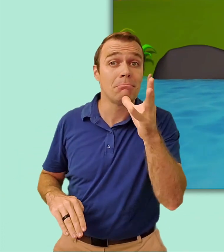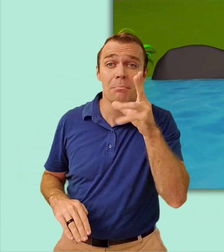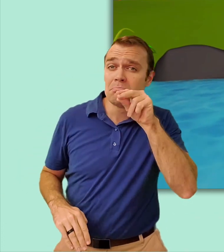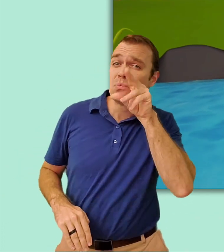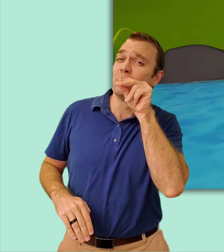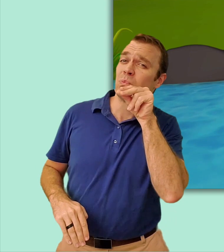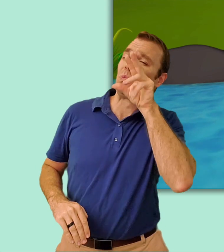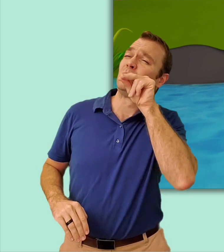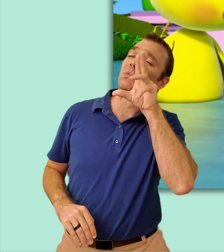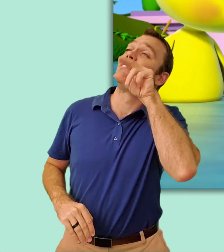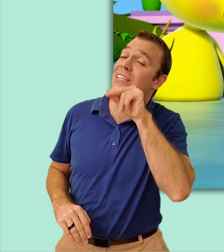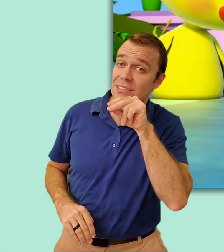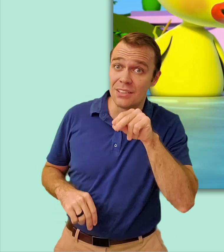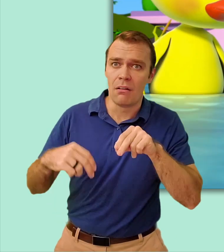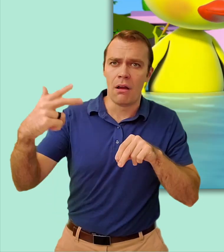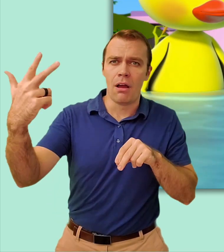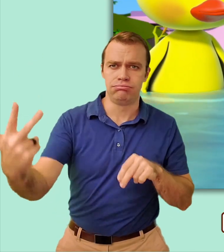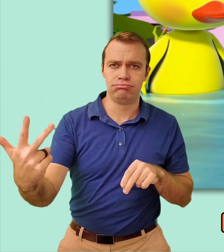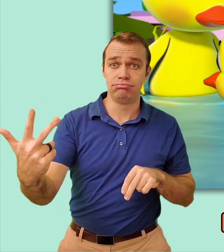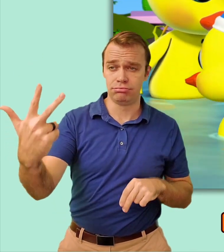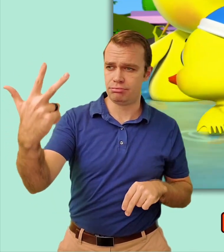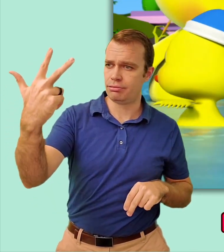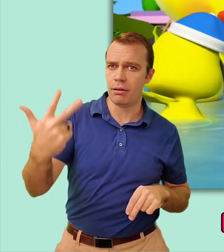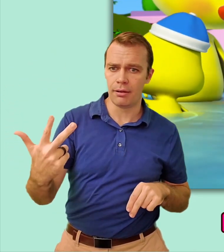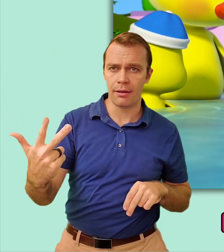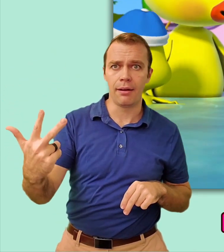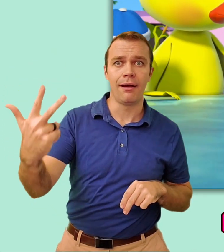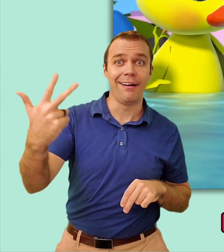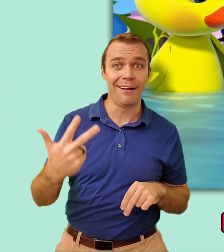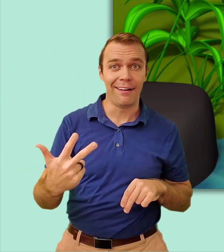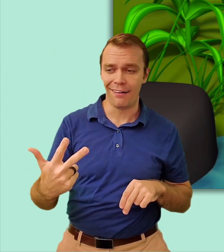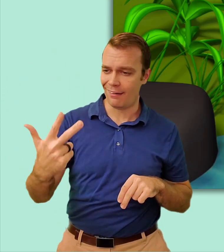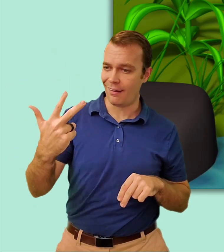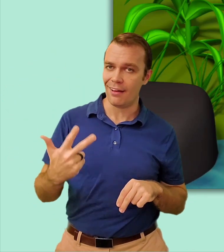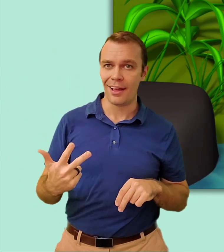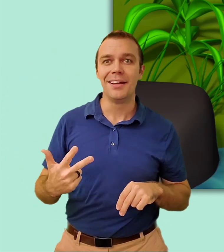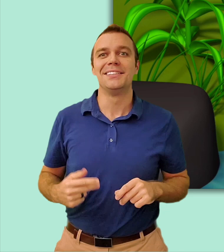said quack, quack, quack, and only three little ducks came back.